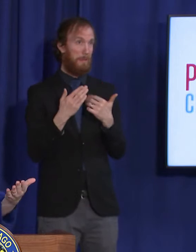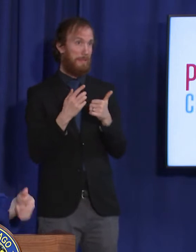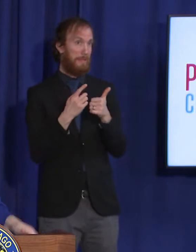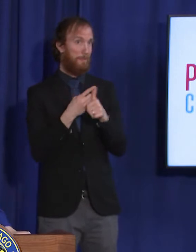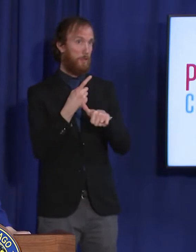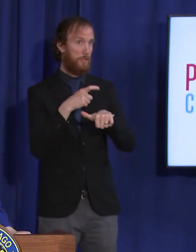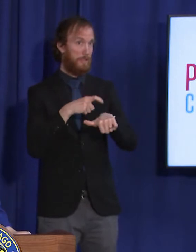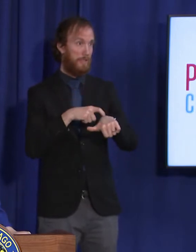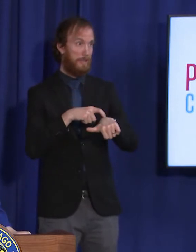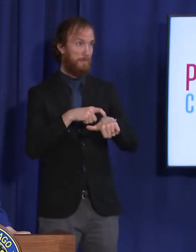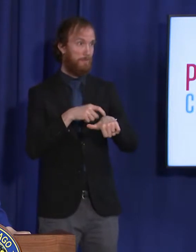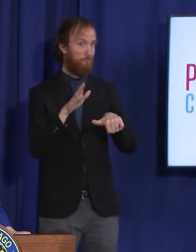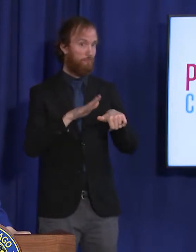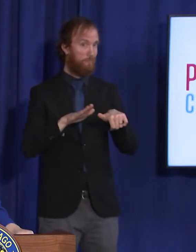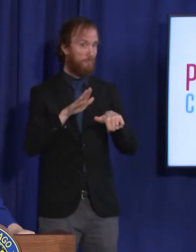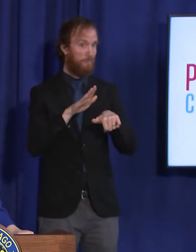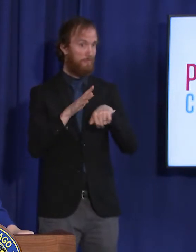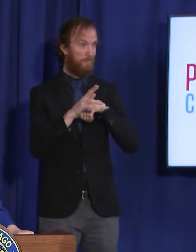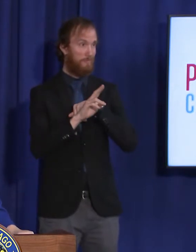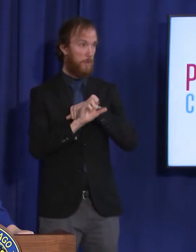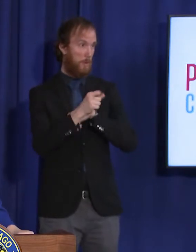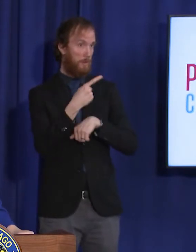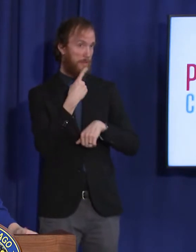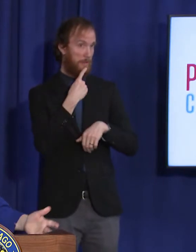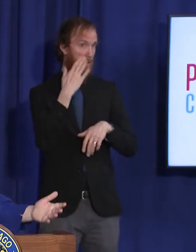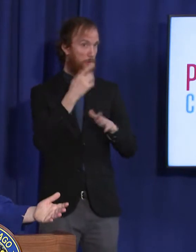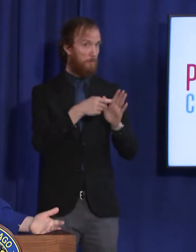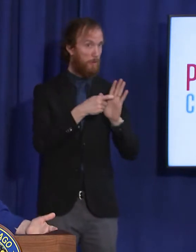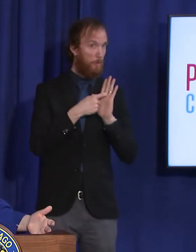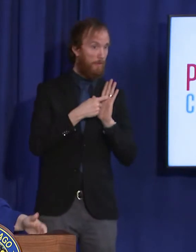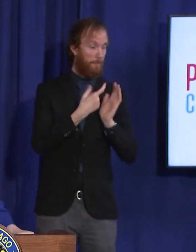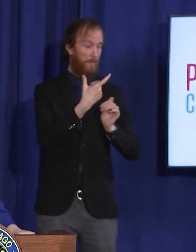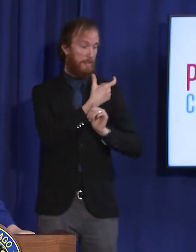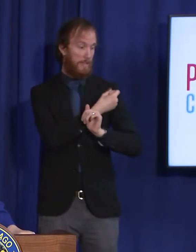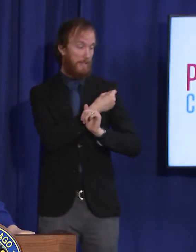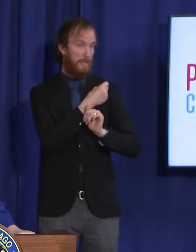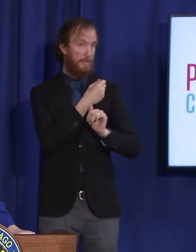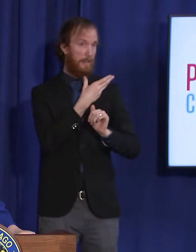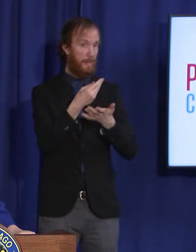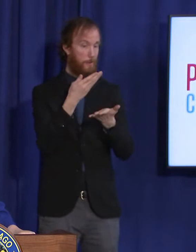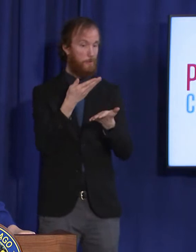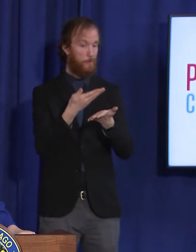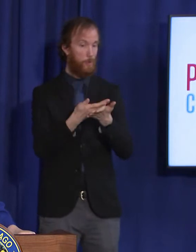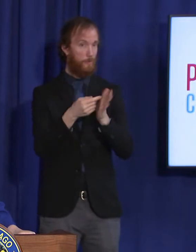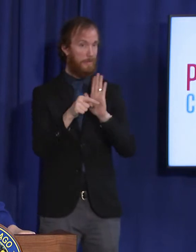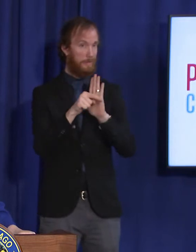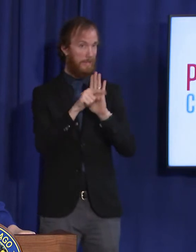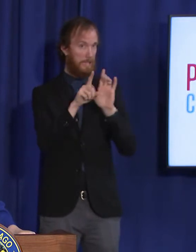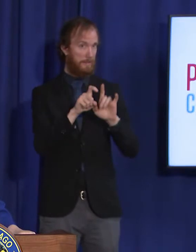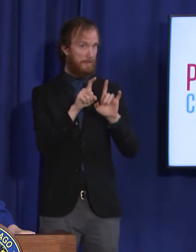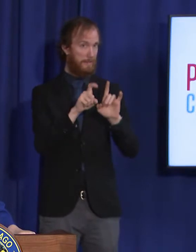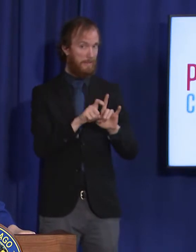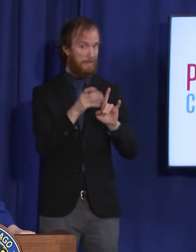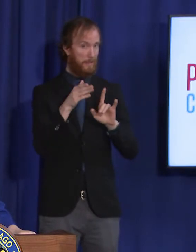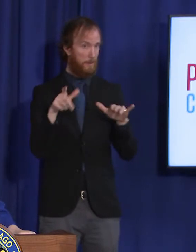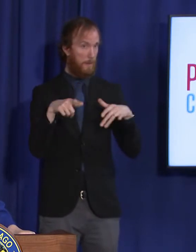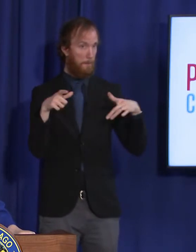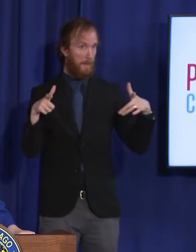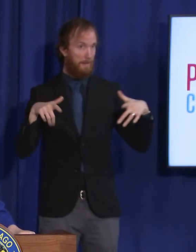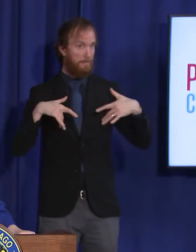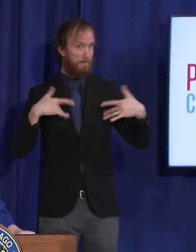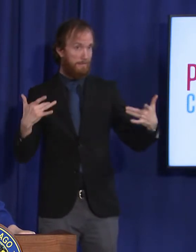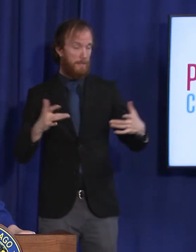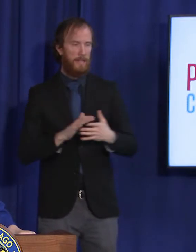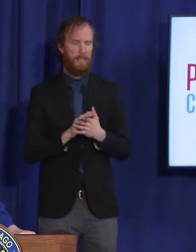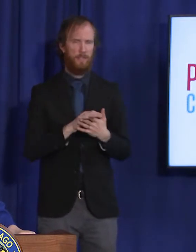we're going to require vaccination or proof of a negative test at a large event. And there was a lot of question about whether that made sense, whether it was